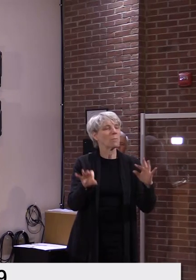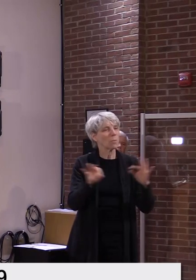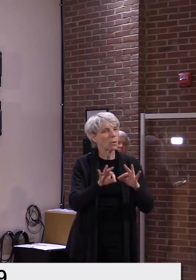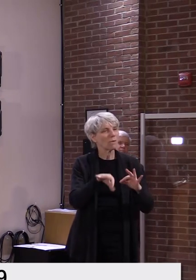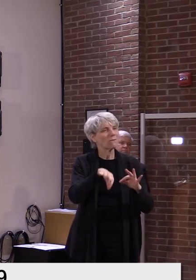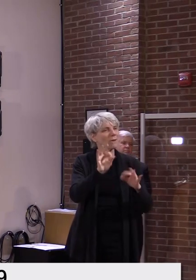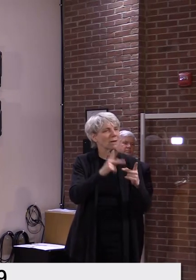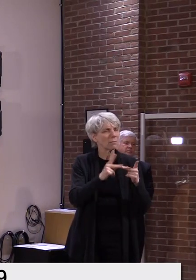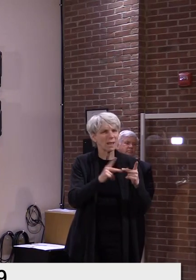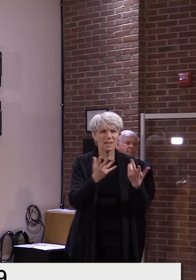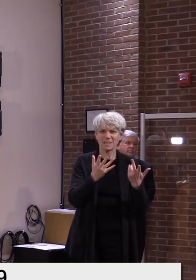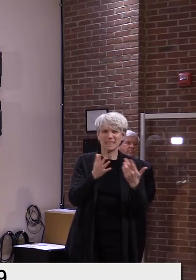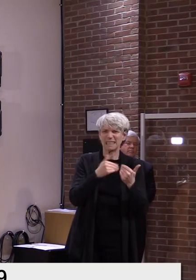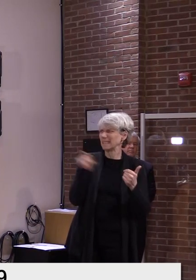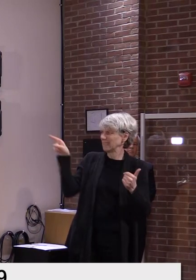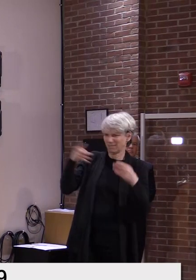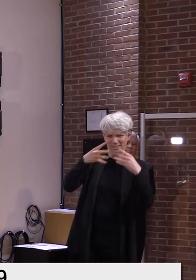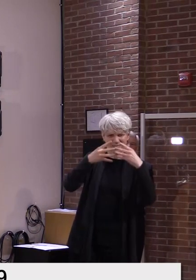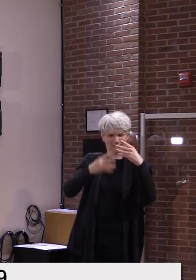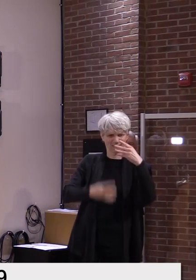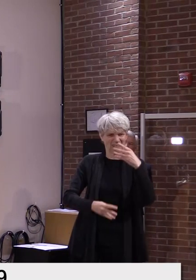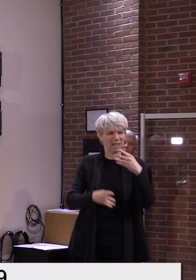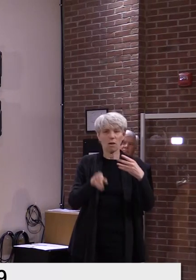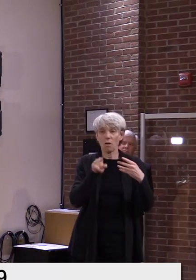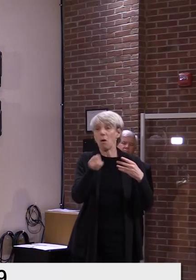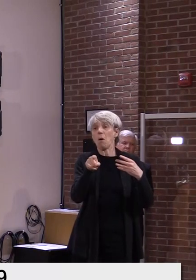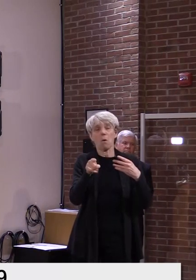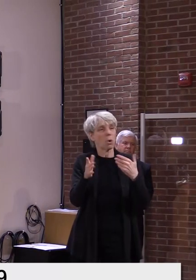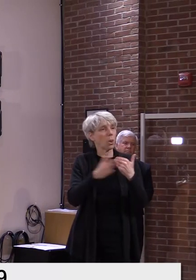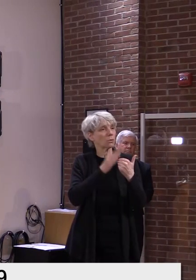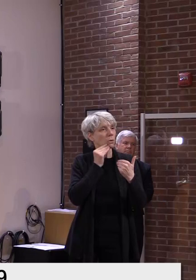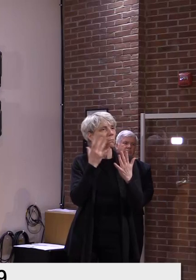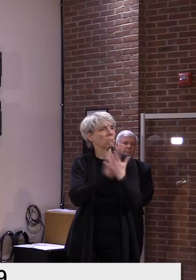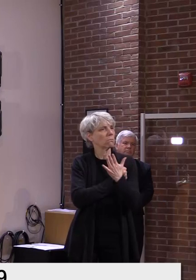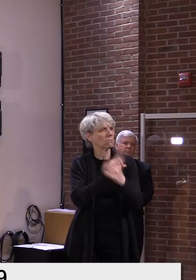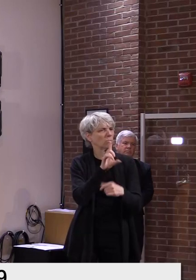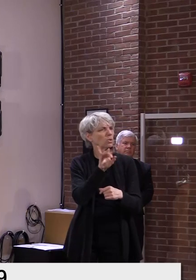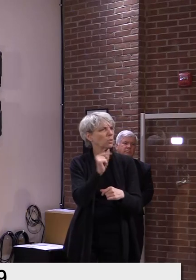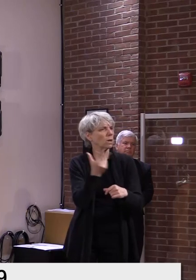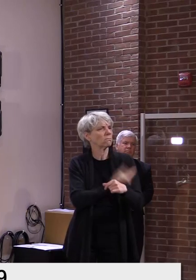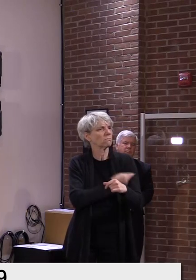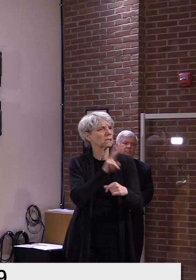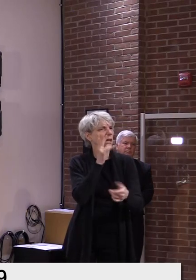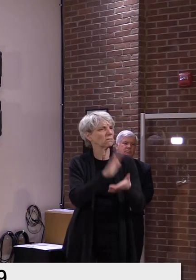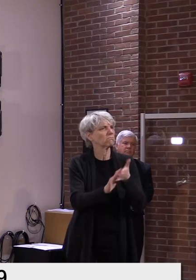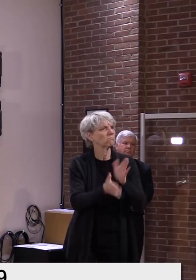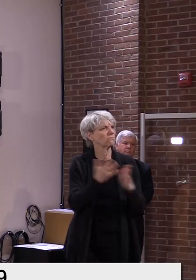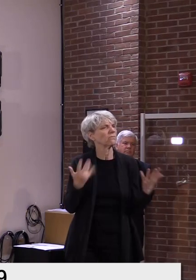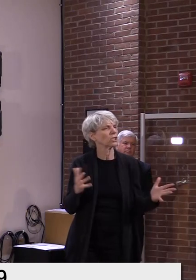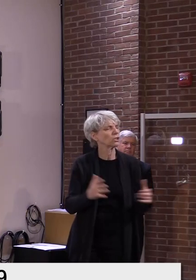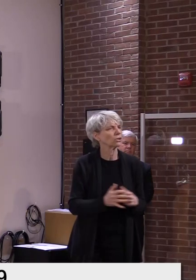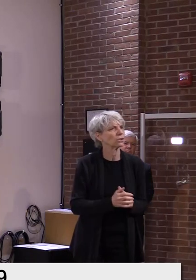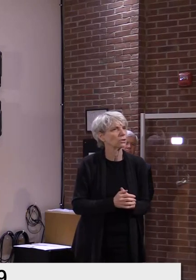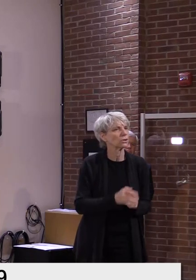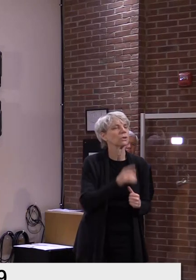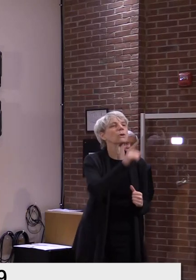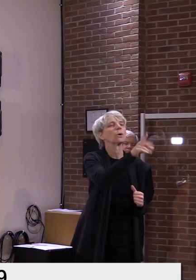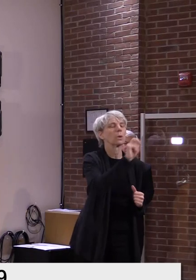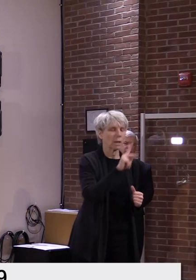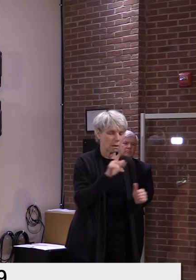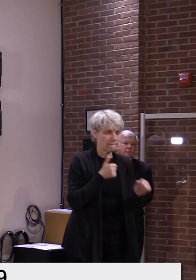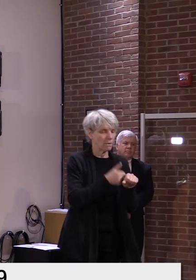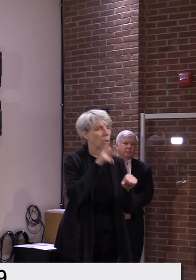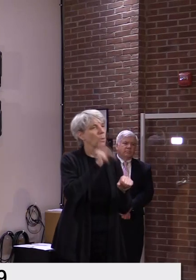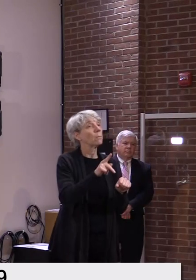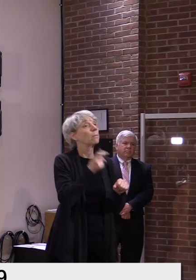very easy to get their shot. And I know that I asked last week, but just a quick clarification too, when we hit that 80% threshold,